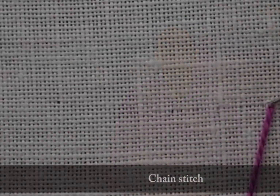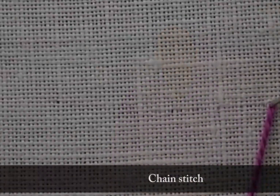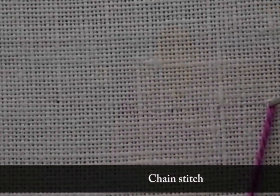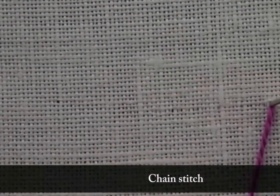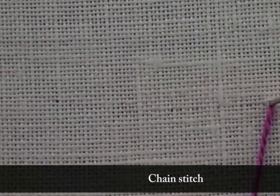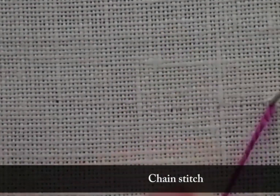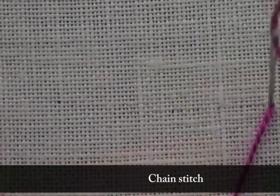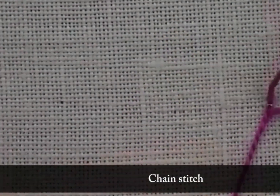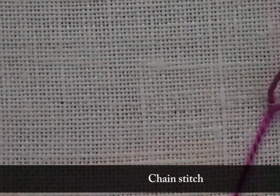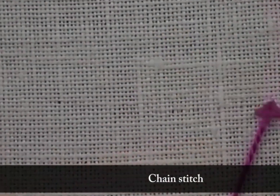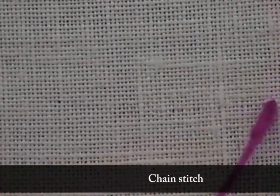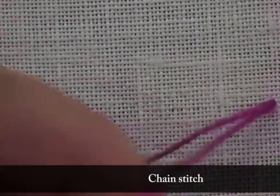Chain stitch.